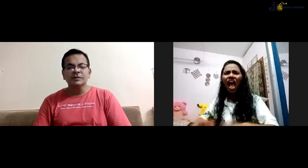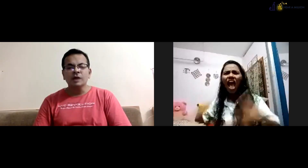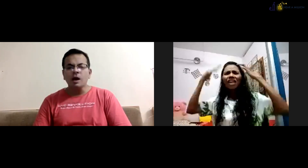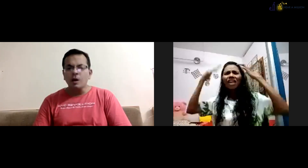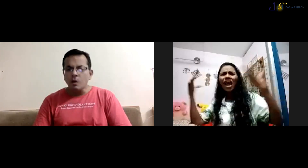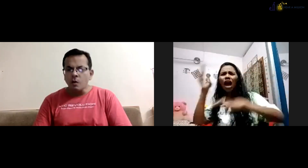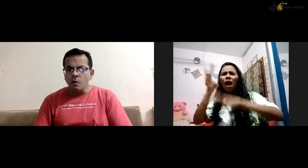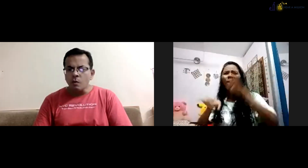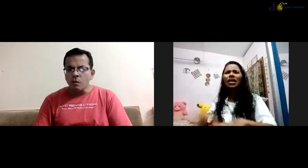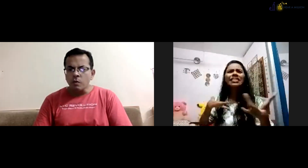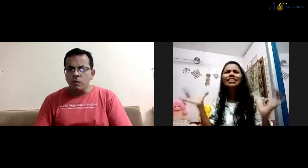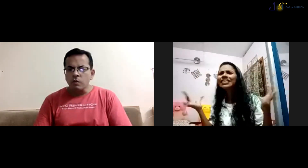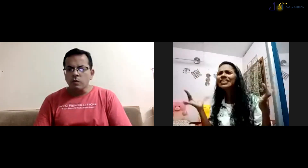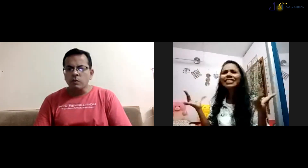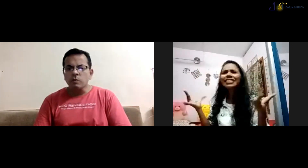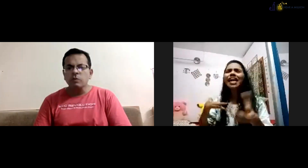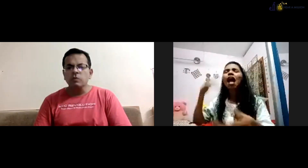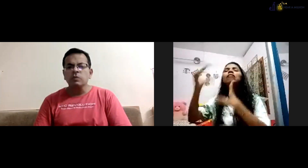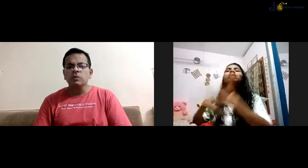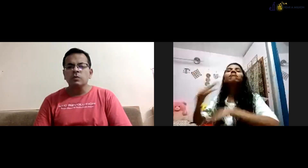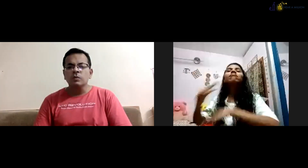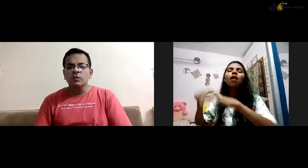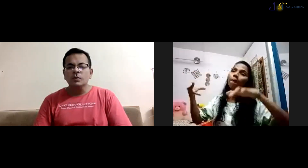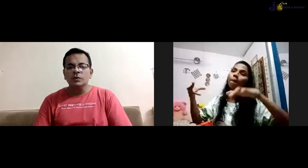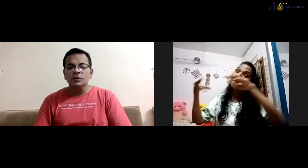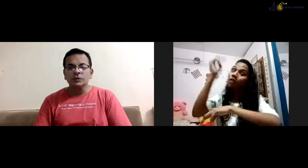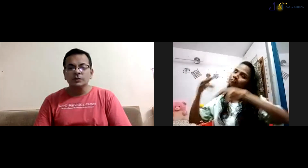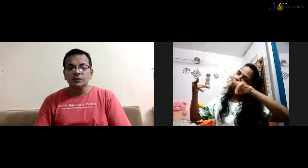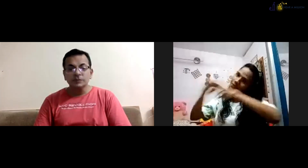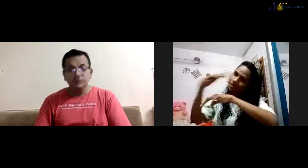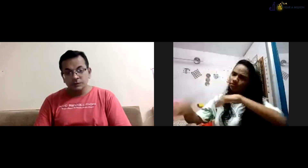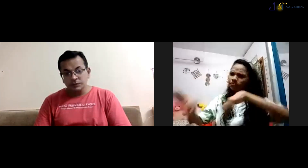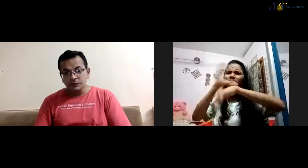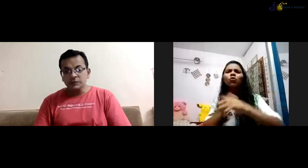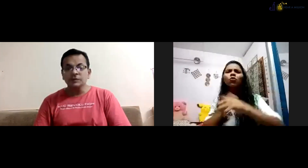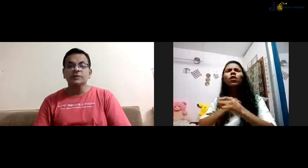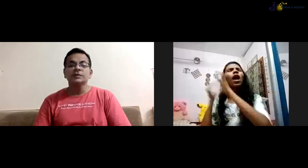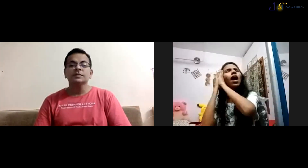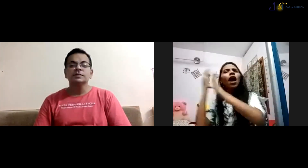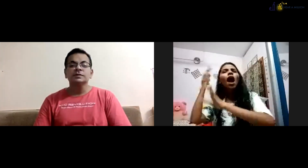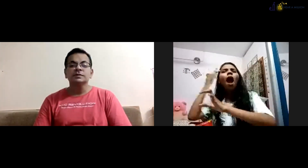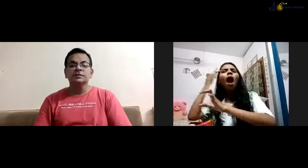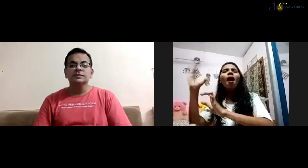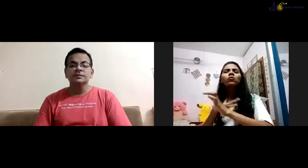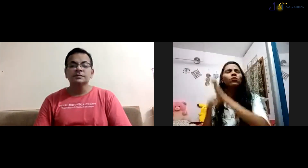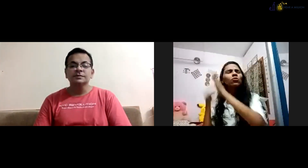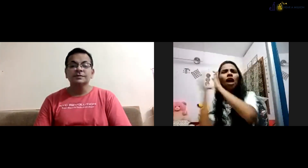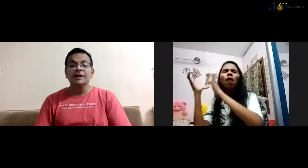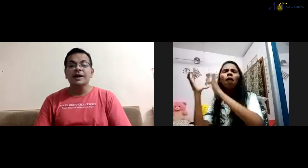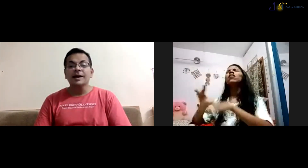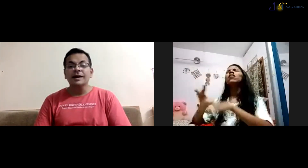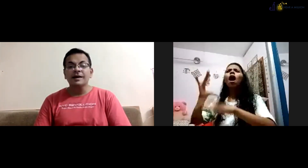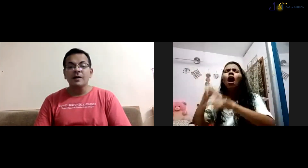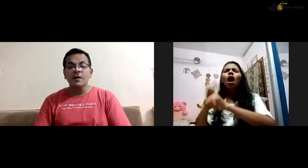But you know, I was having the artificial limbs from up to knee part, and later on, I